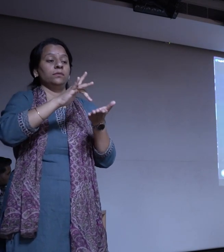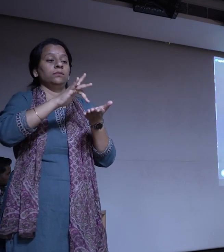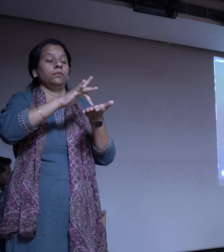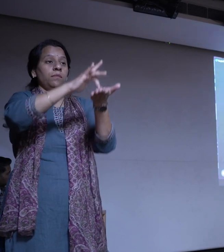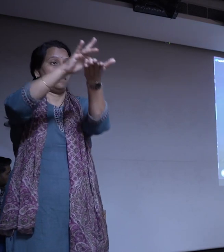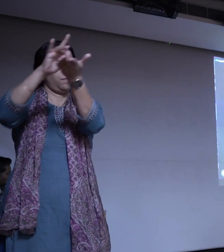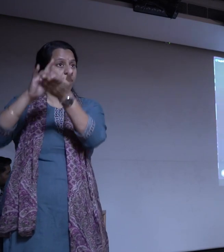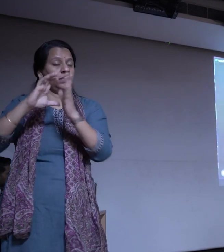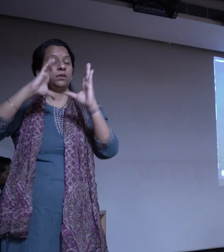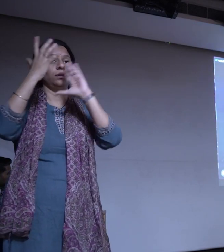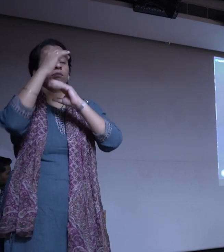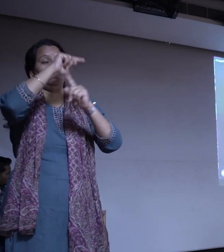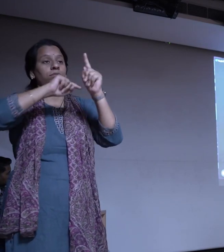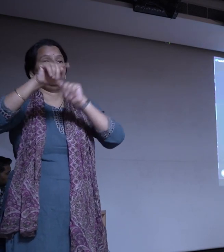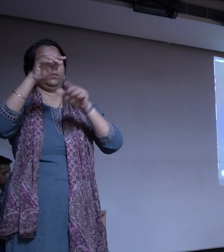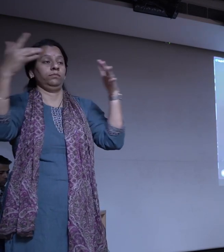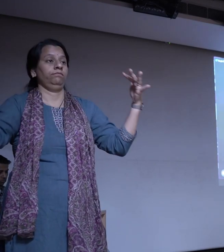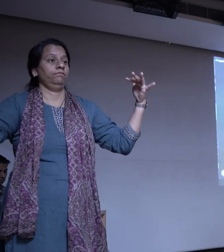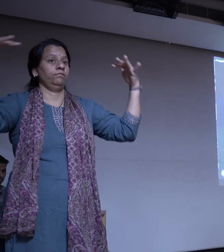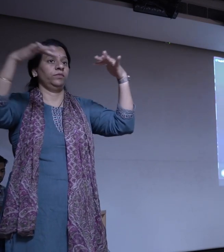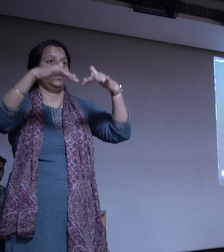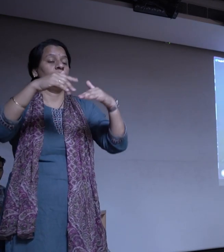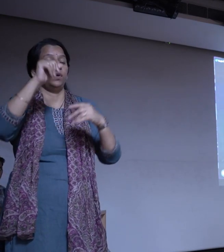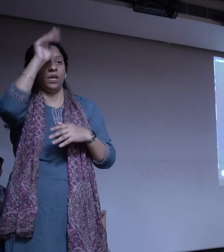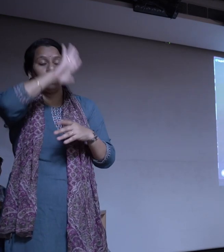and we have to all other countries